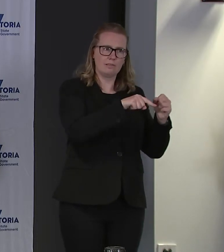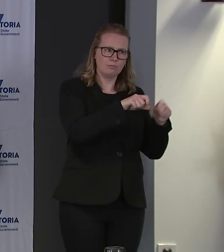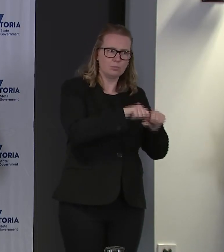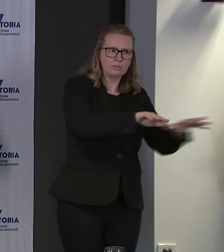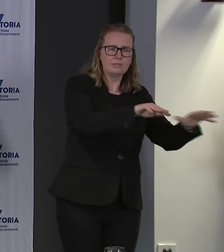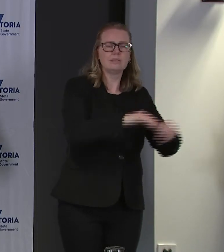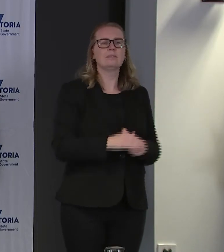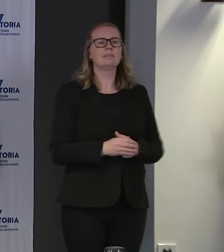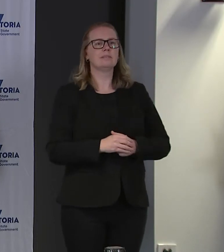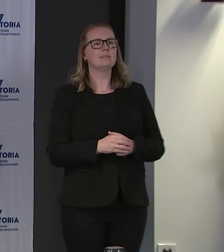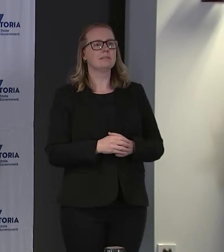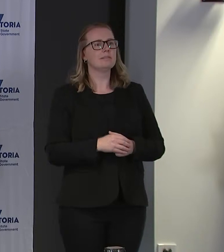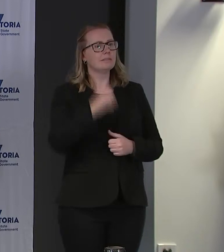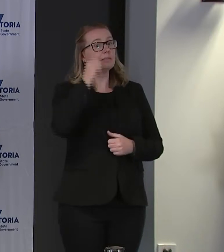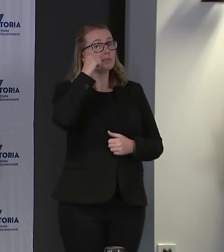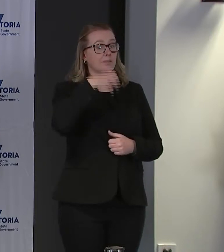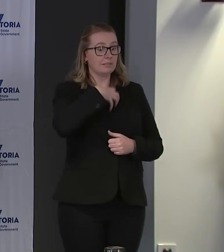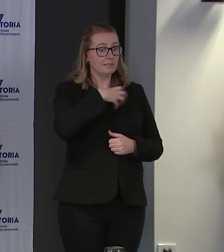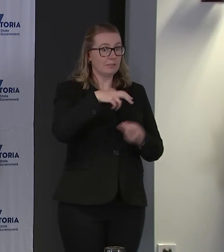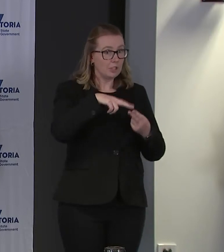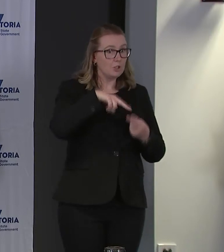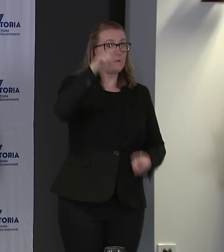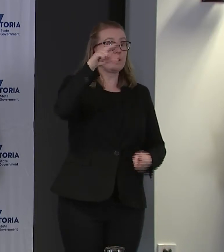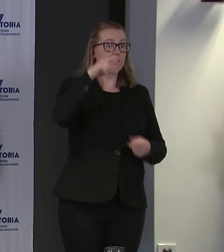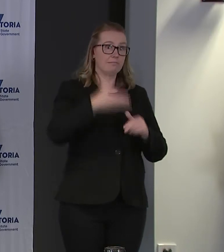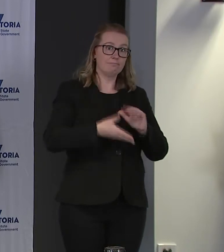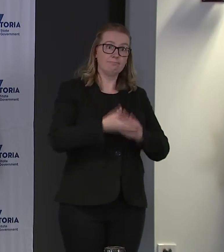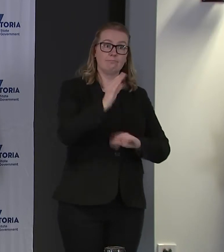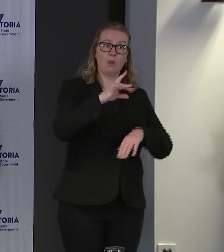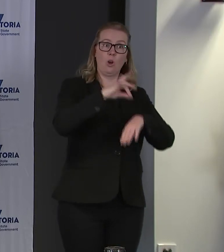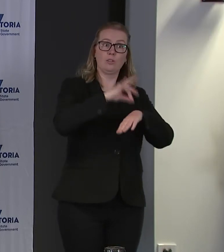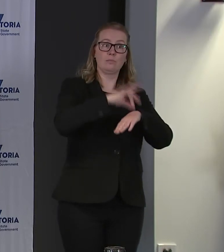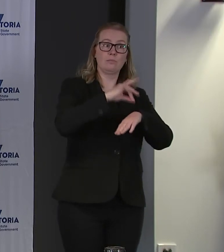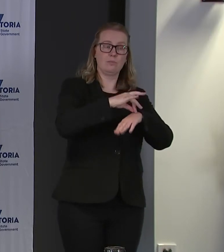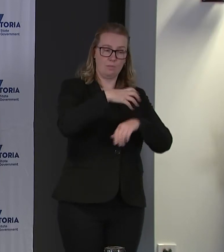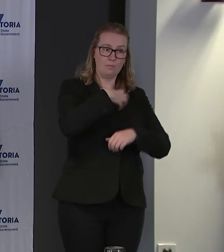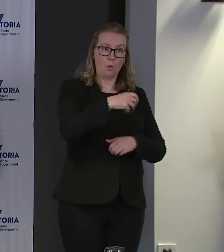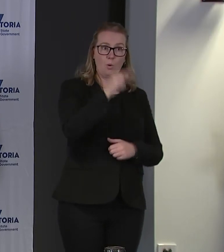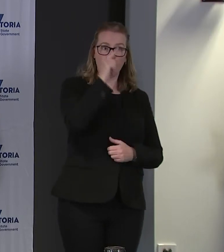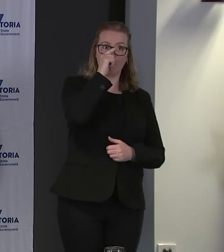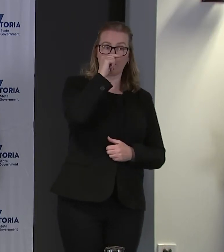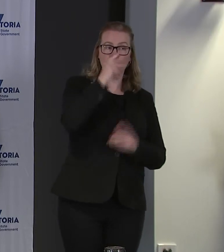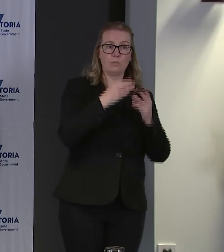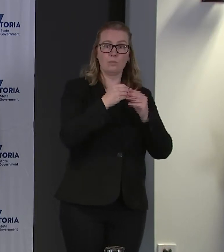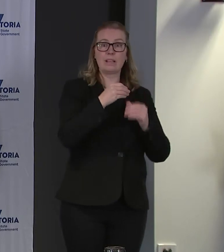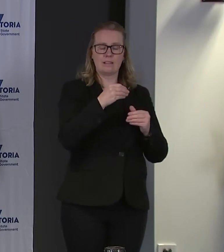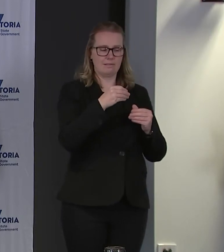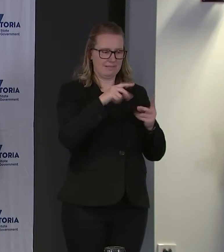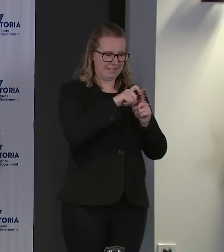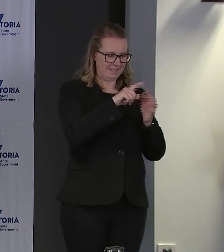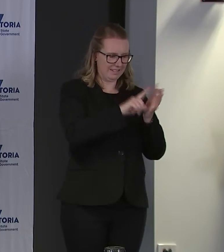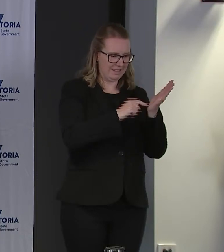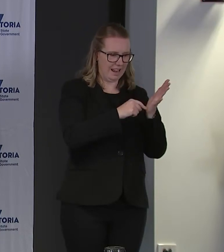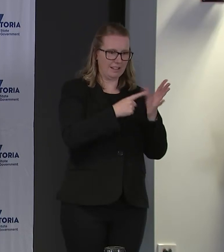there is increased hospitalisation, about 2.6-fold increased hospitalisation in people with Delta compared